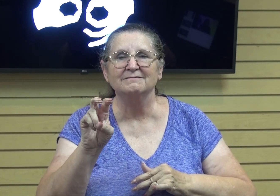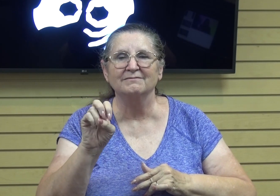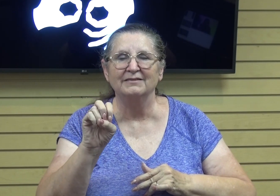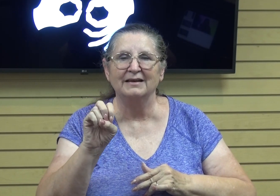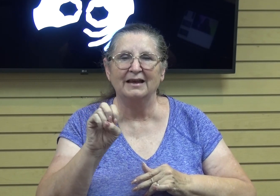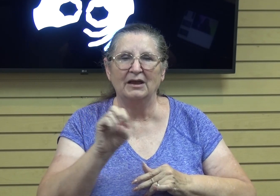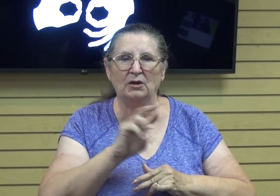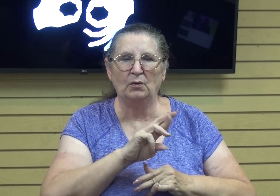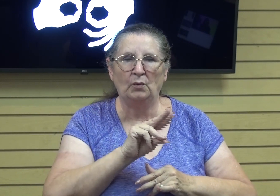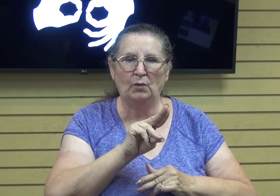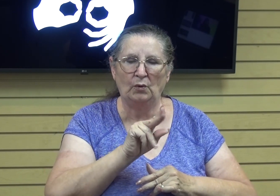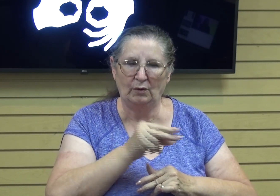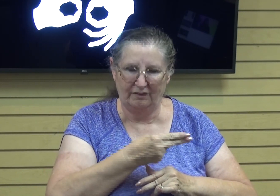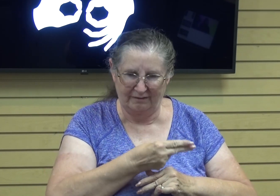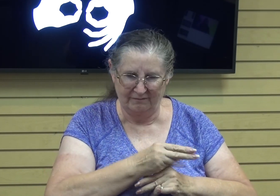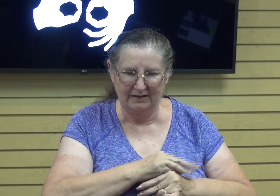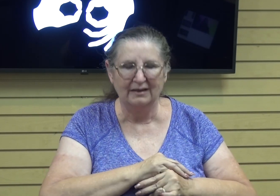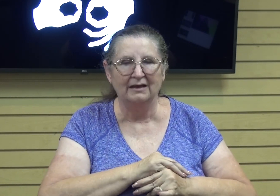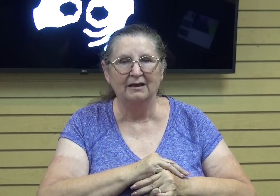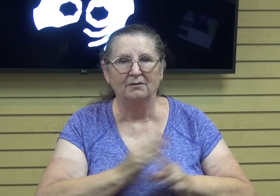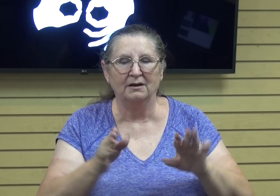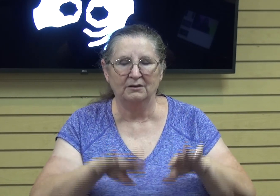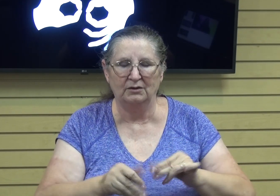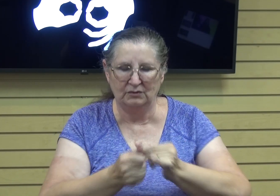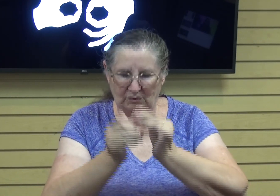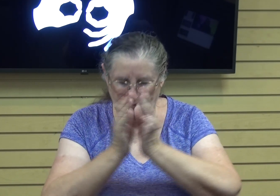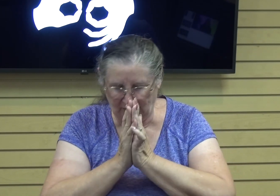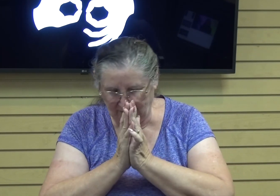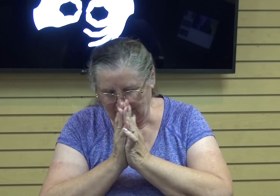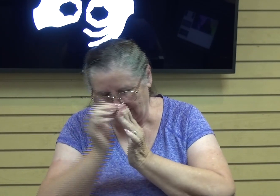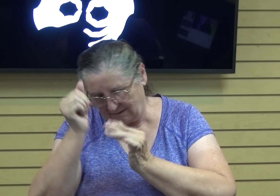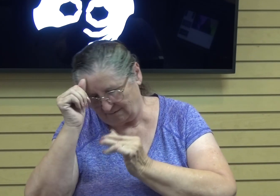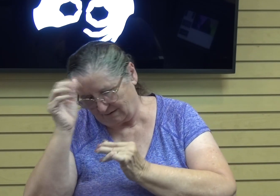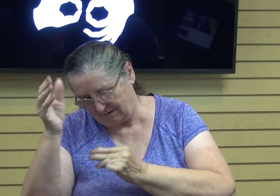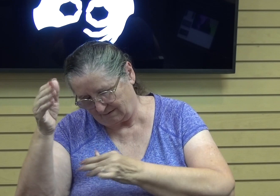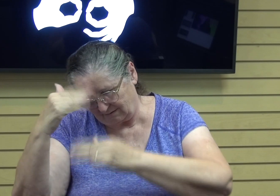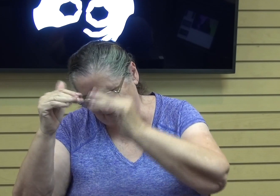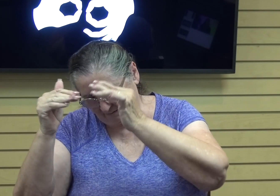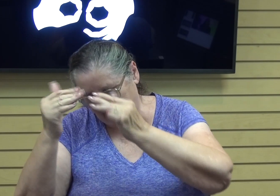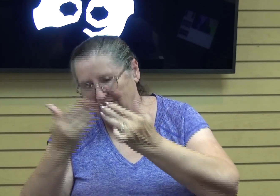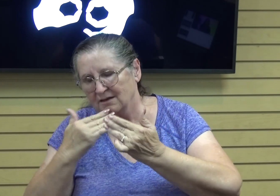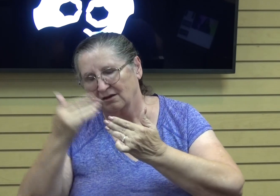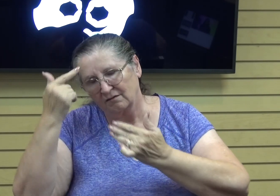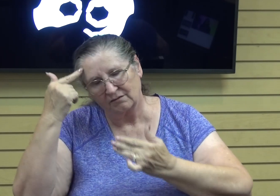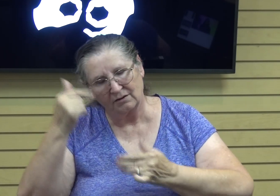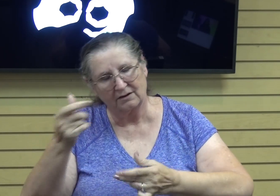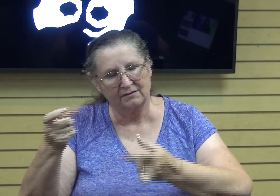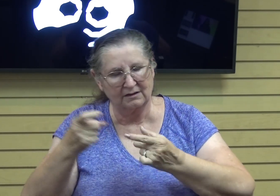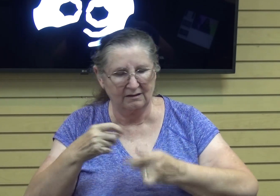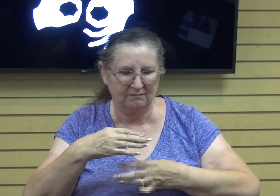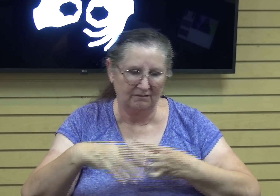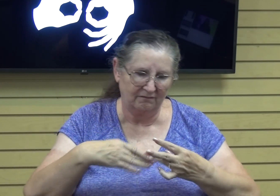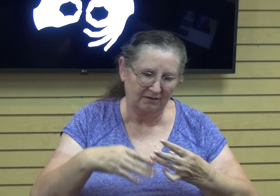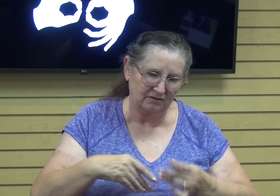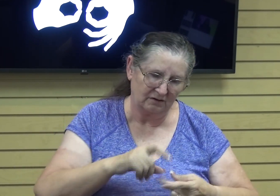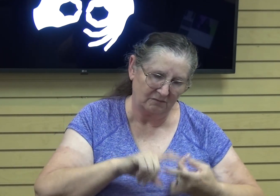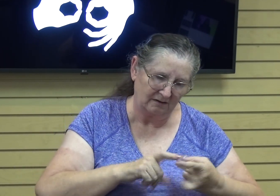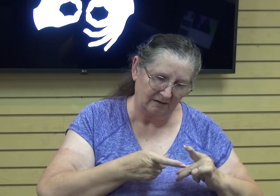me close in prayer. Father in heaven, Lord, I thank you for the gift of fellowship and friendship, Lord, for all